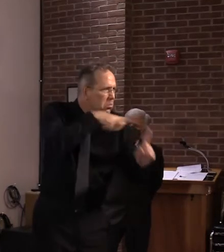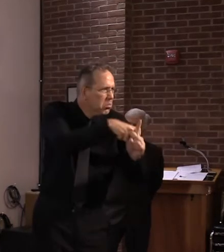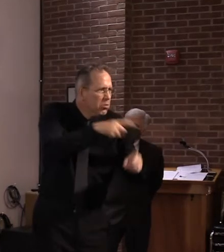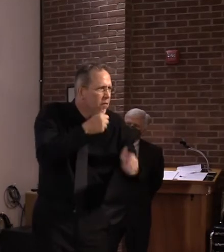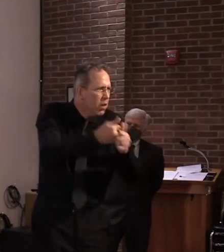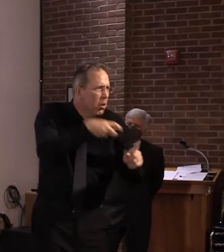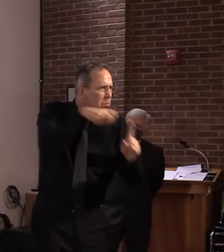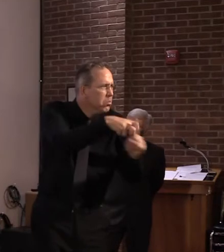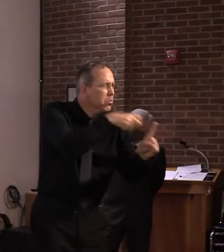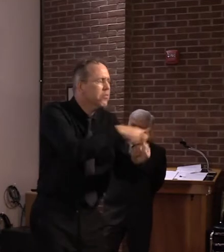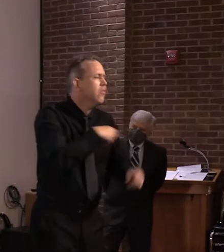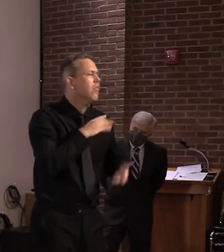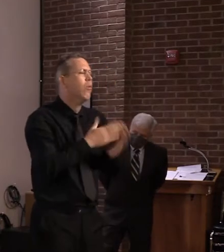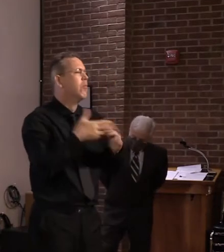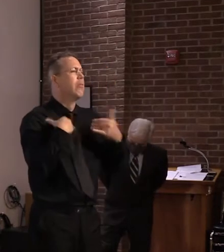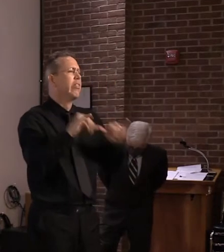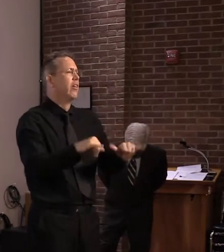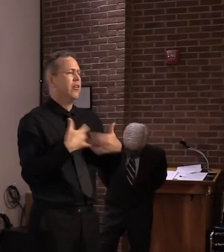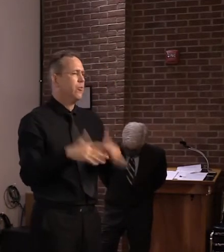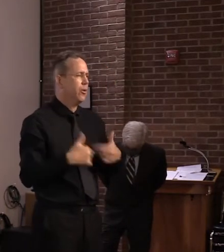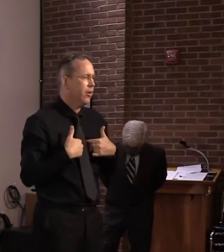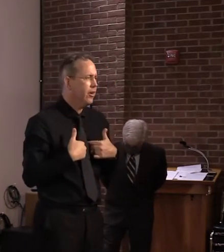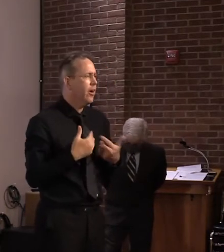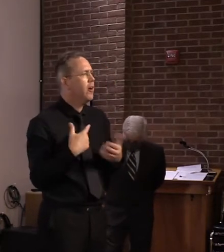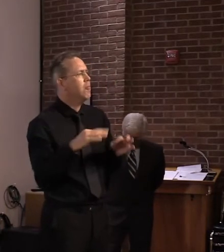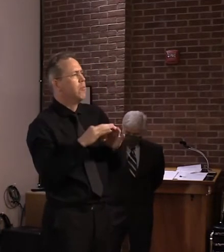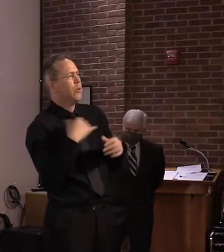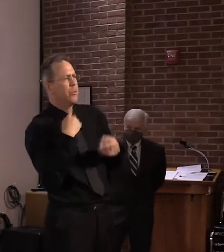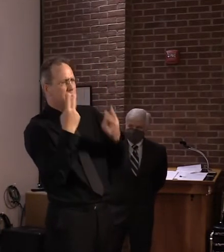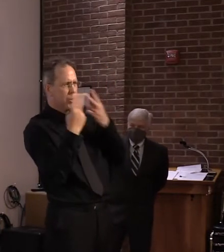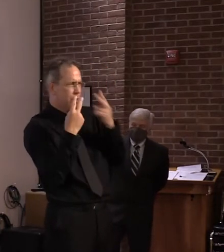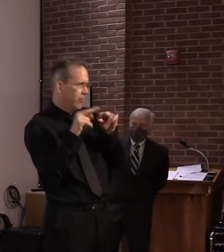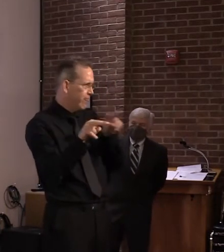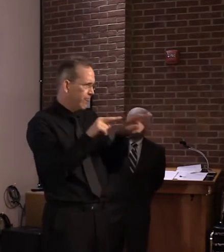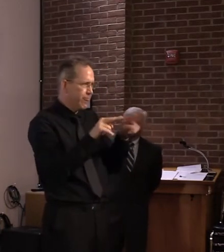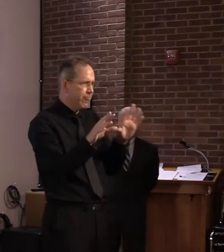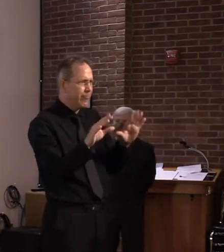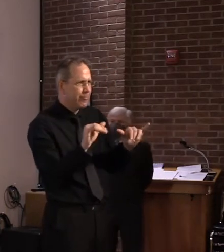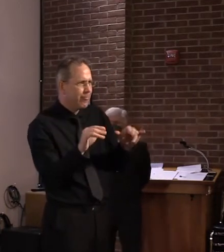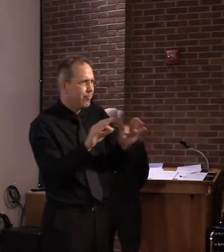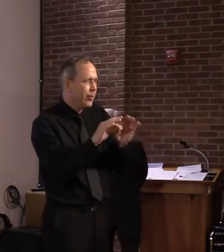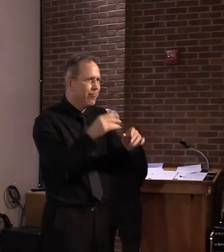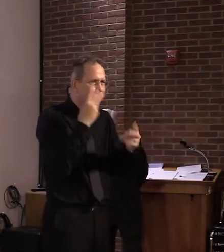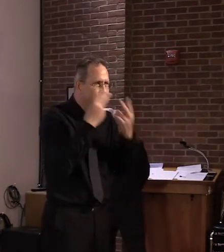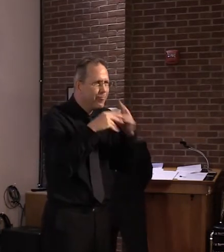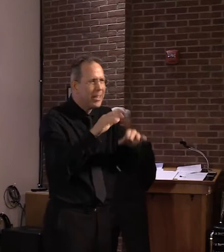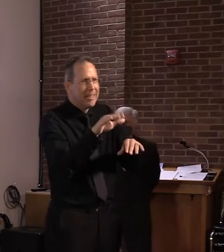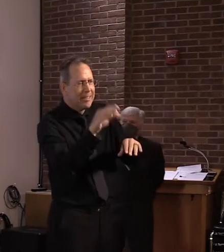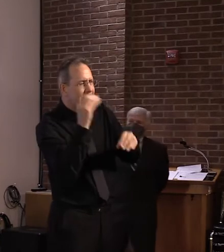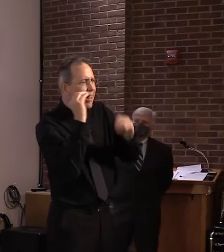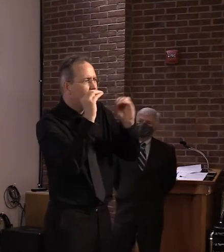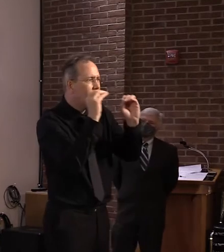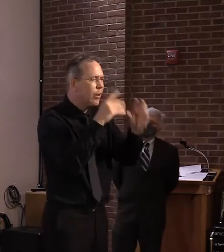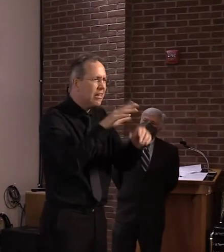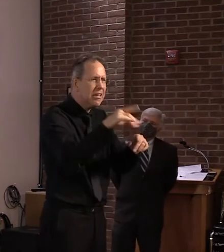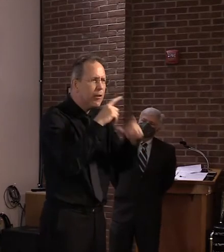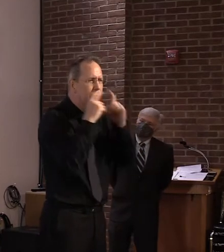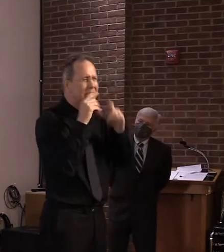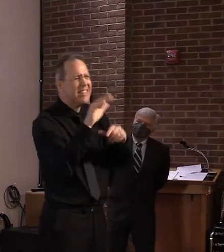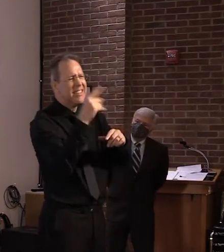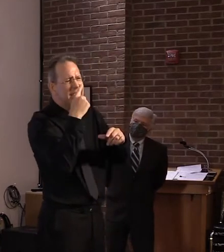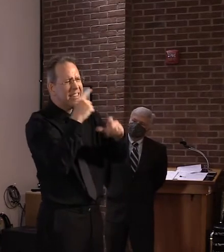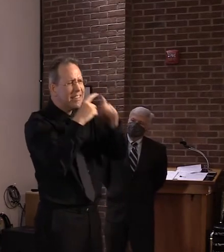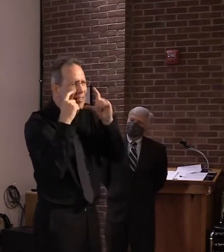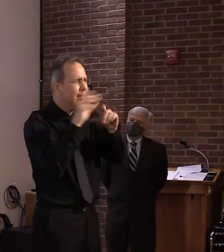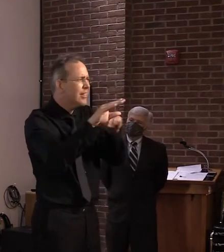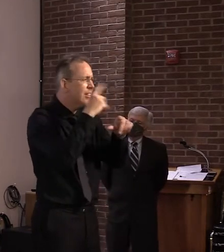watching out for each other in this pandemic and all trying to adhere to best practices. And best practices